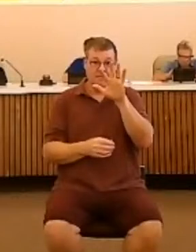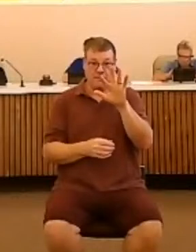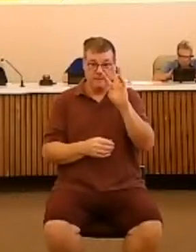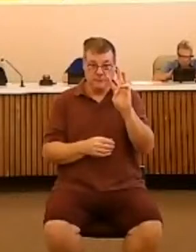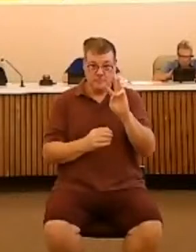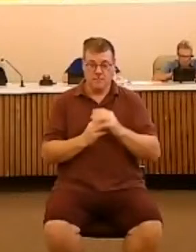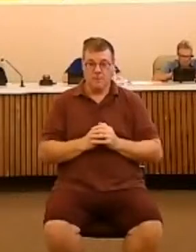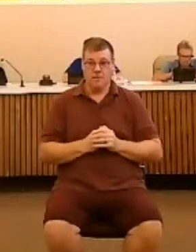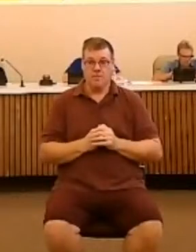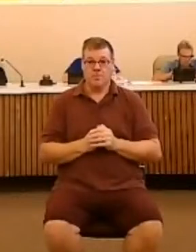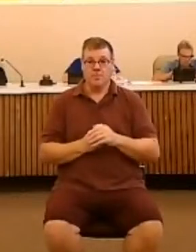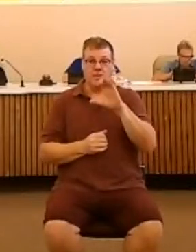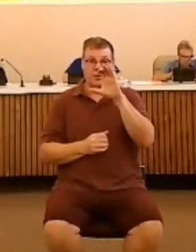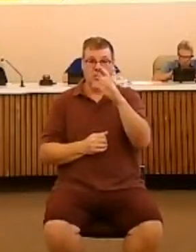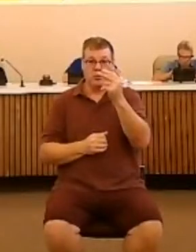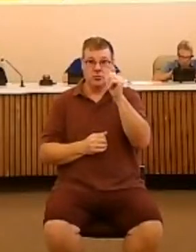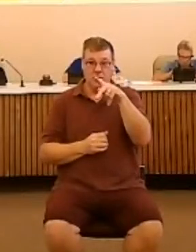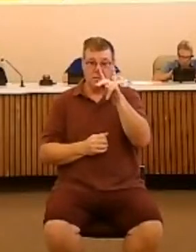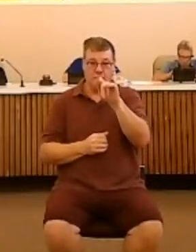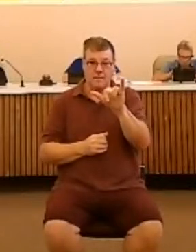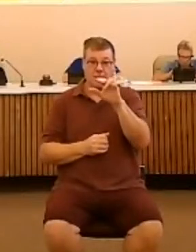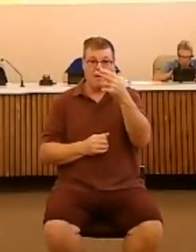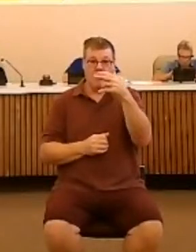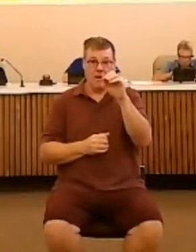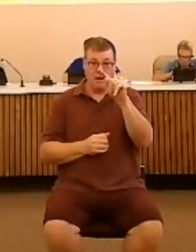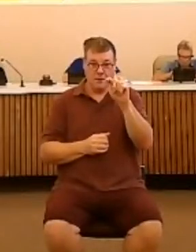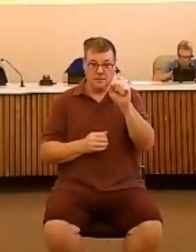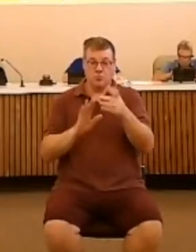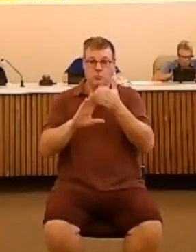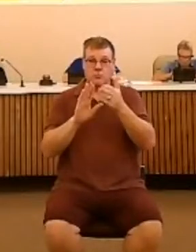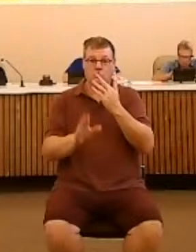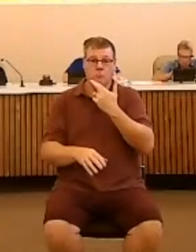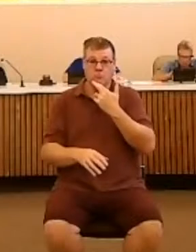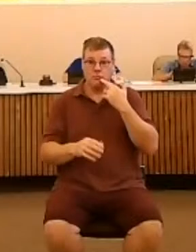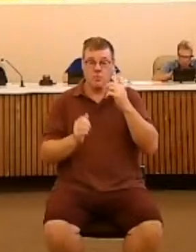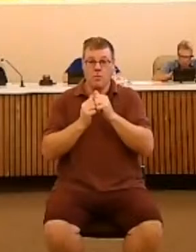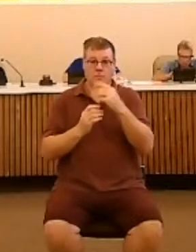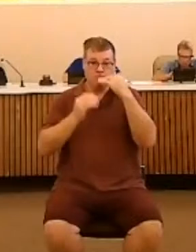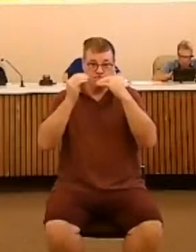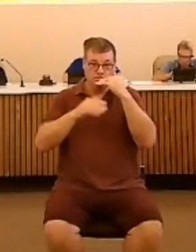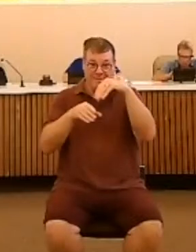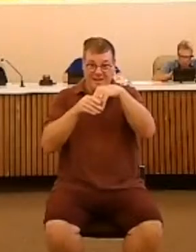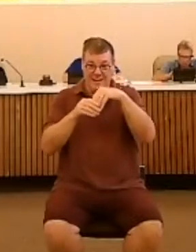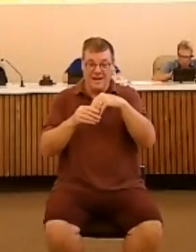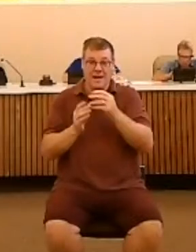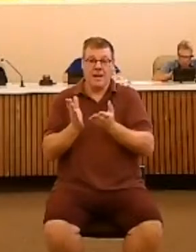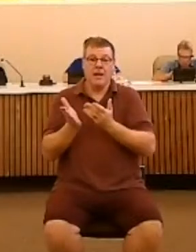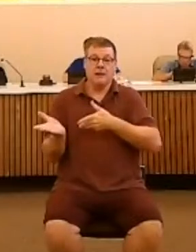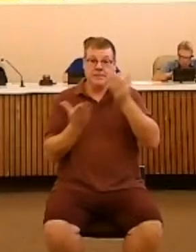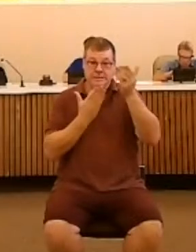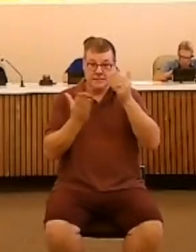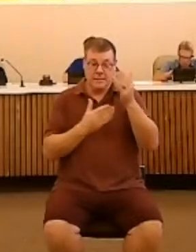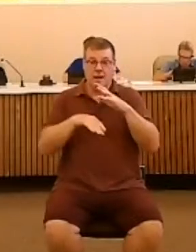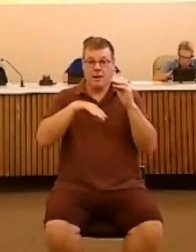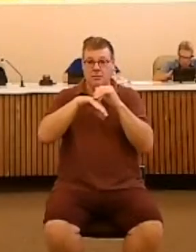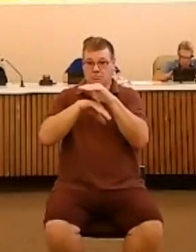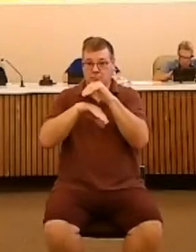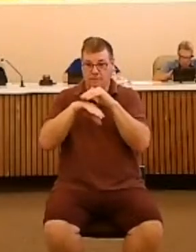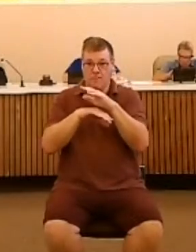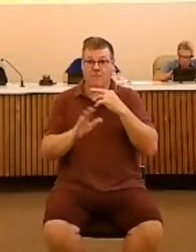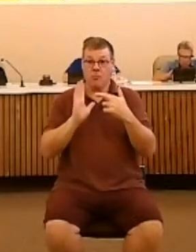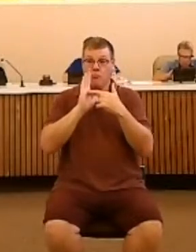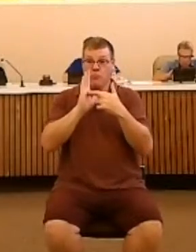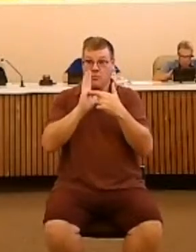2021-56, Chappie's Hots, to operate a restaurant with dine-in, takeout, and delivery. We have a representative